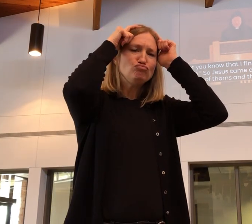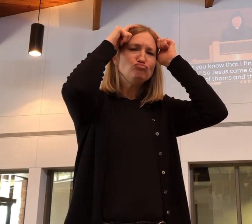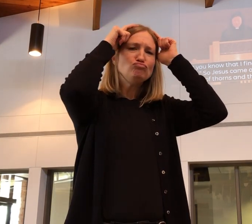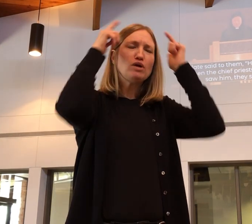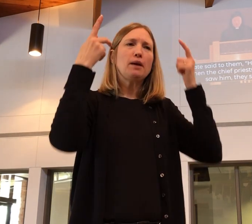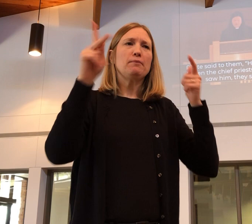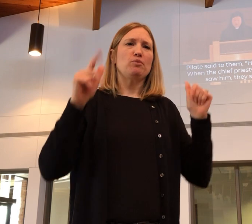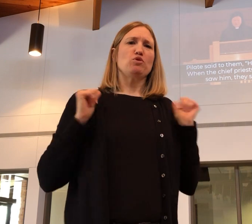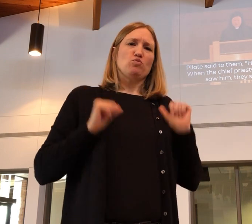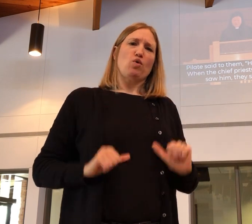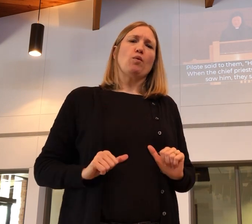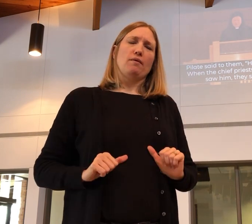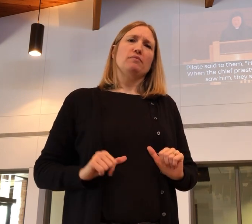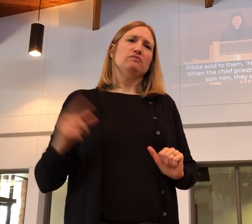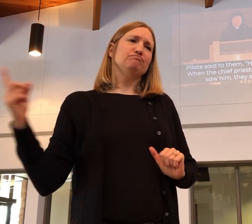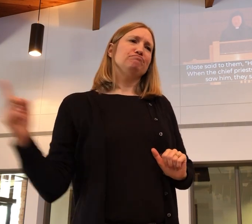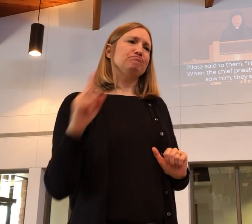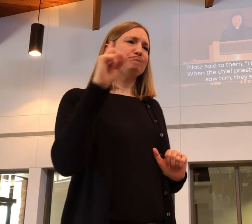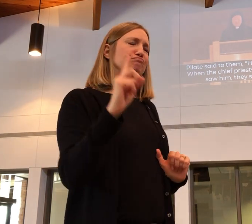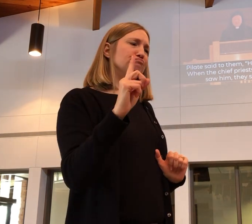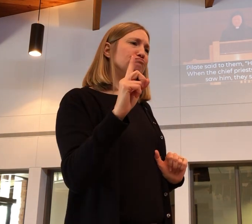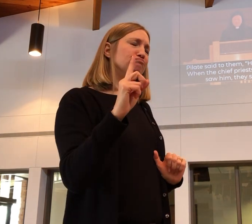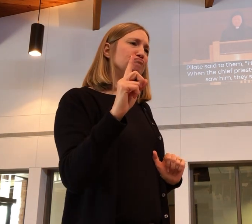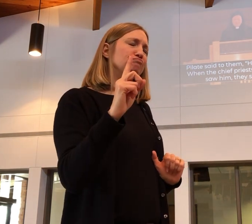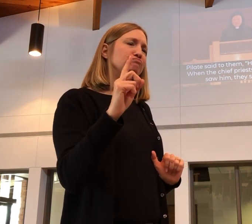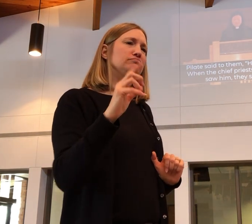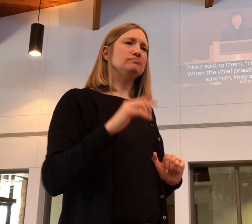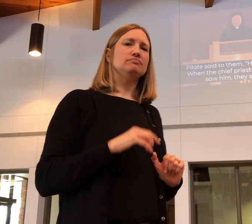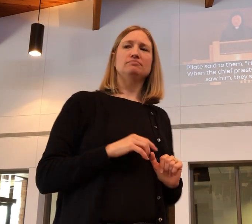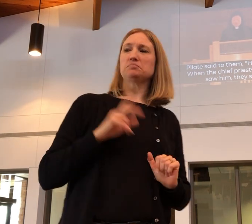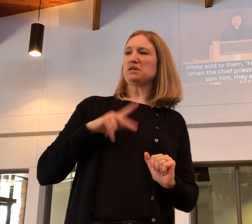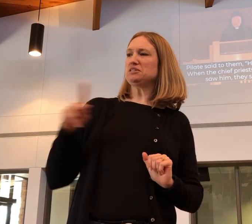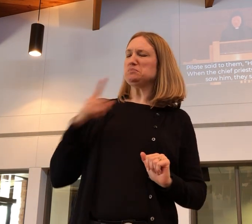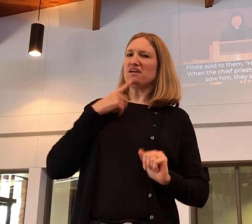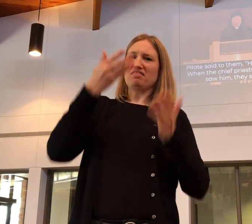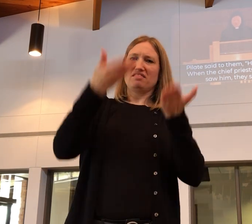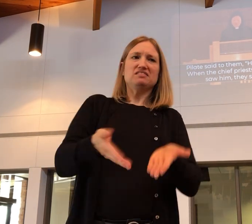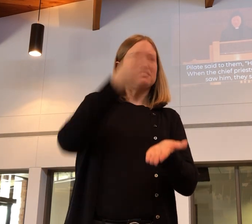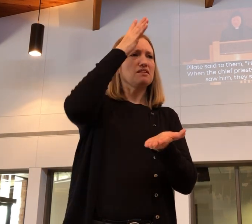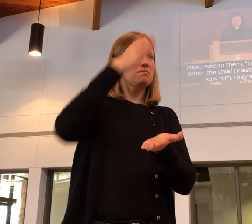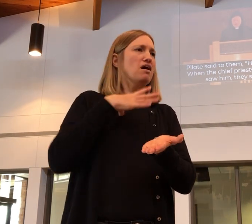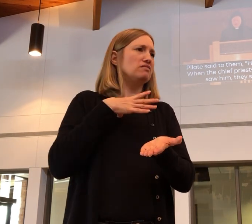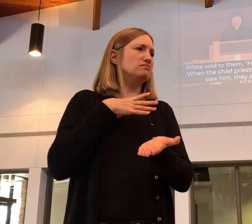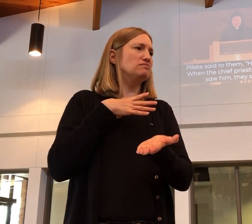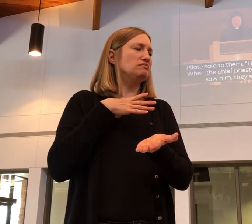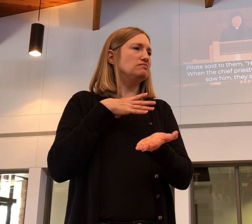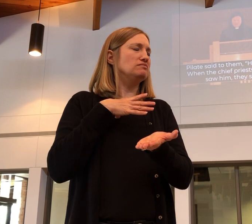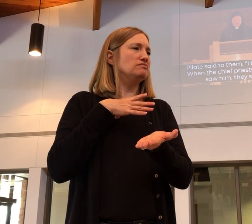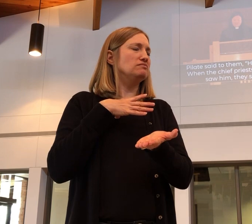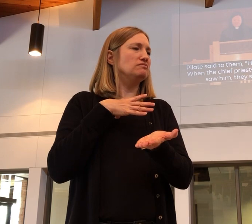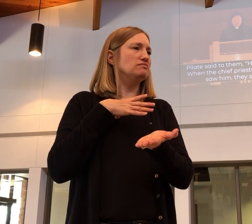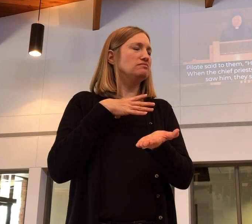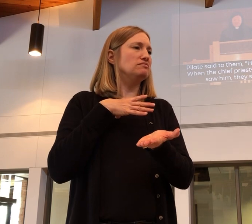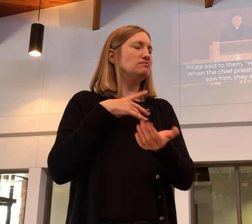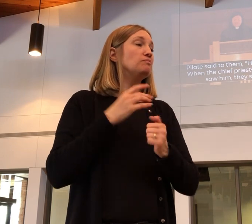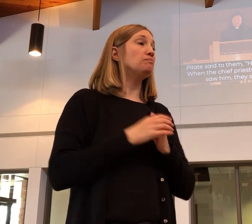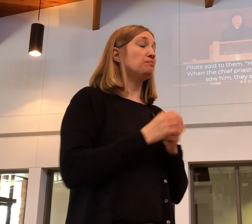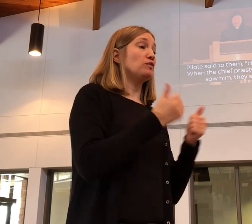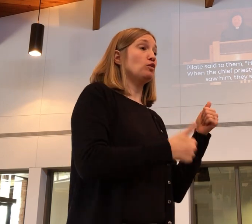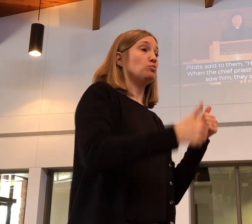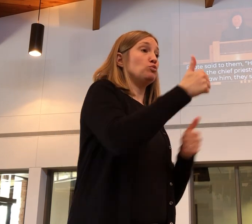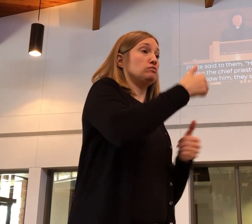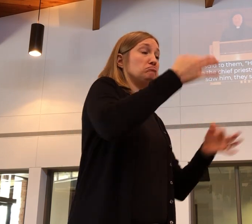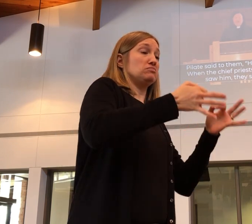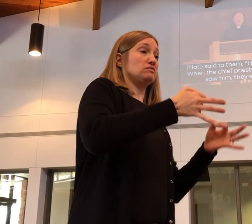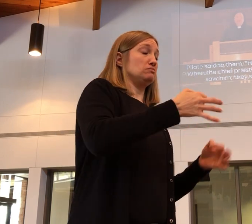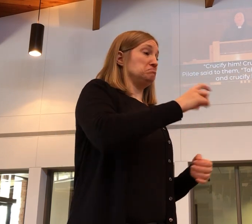and a purple robe. Pilate said to them, "Here is the man." When the chief priests and police saw